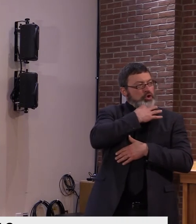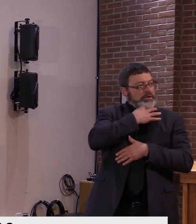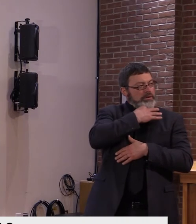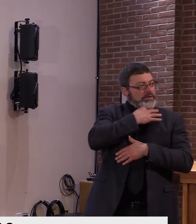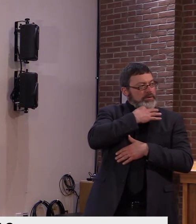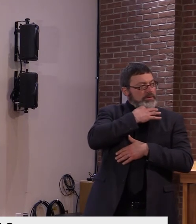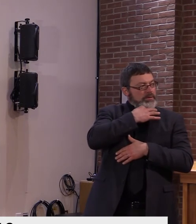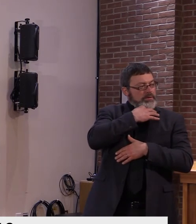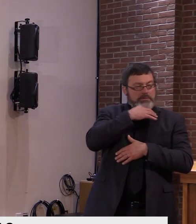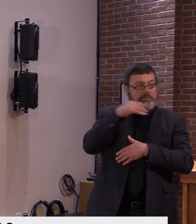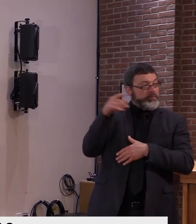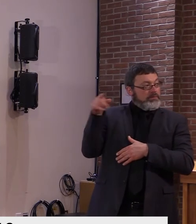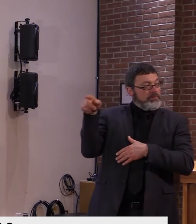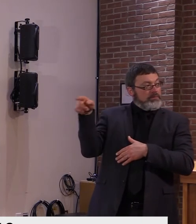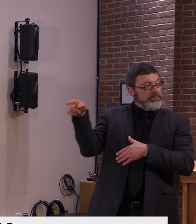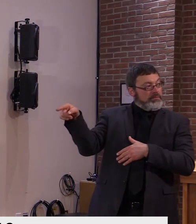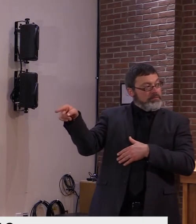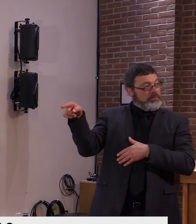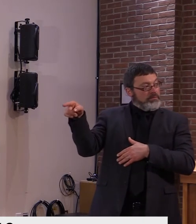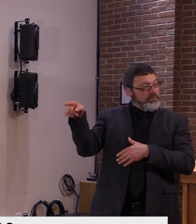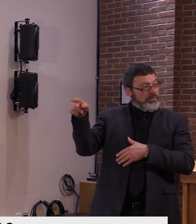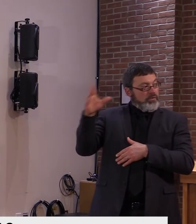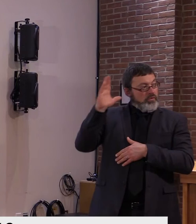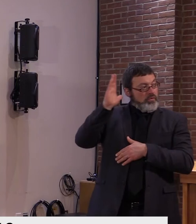days that you hope to see carried out quickly?